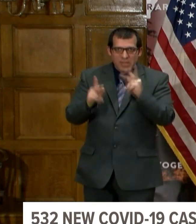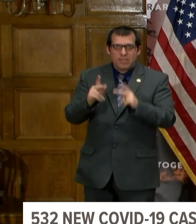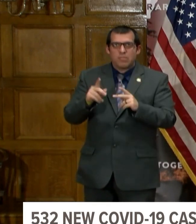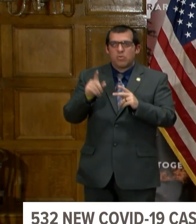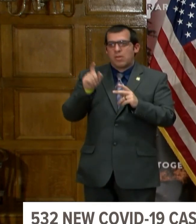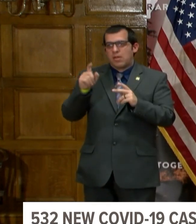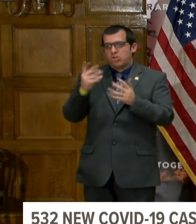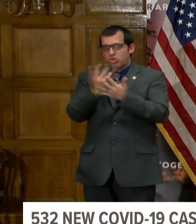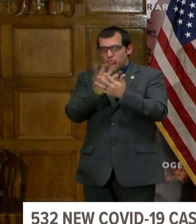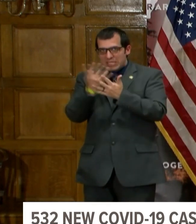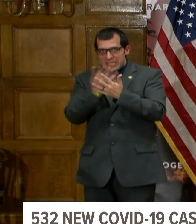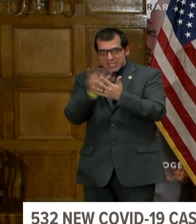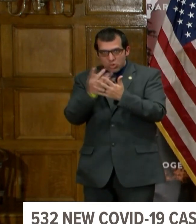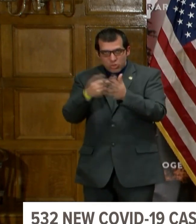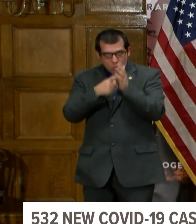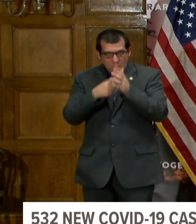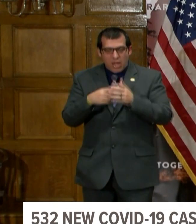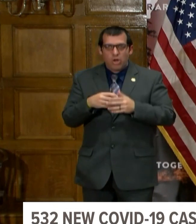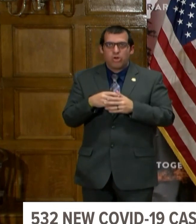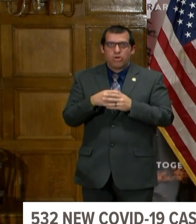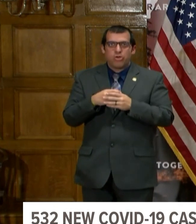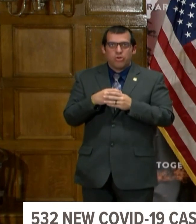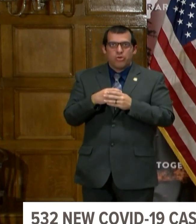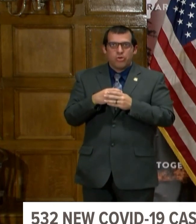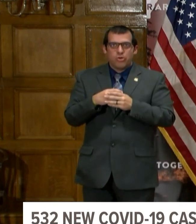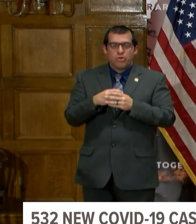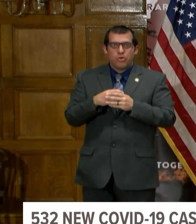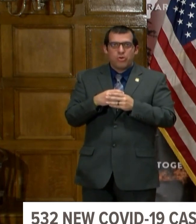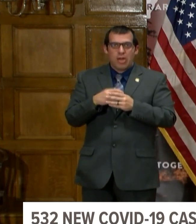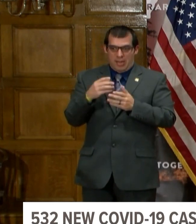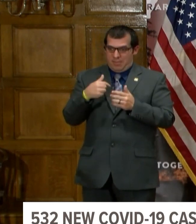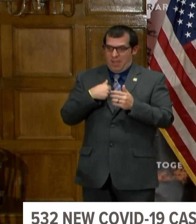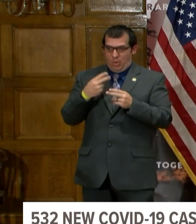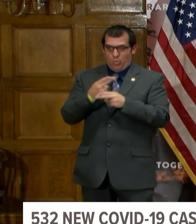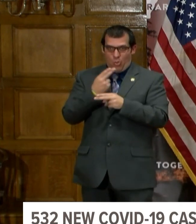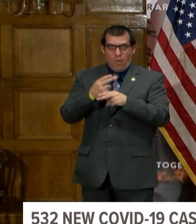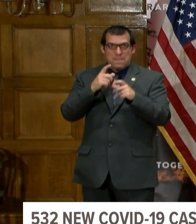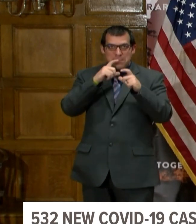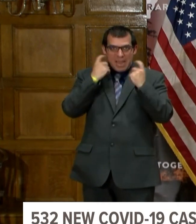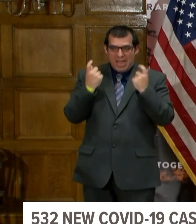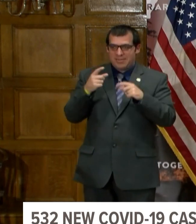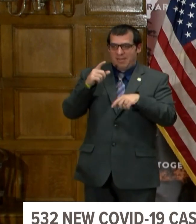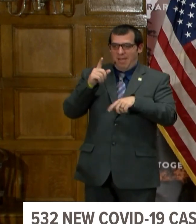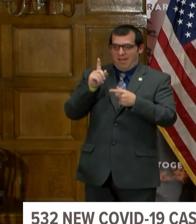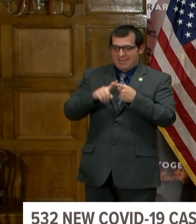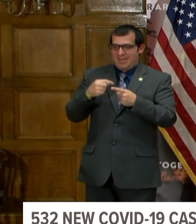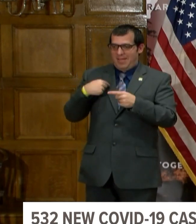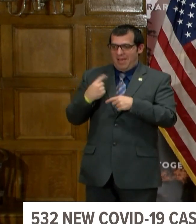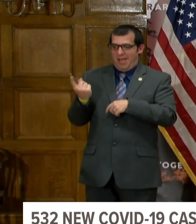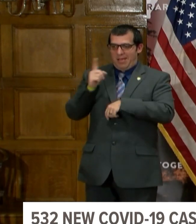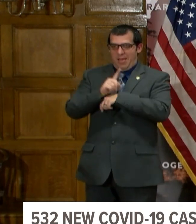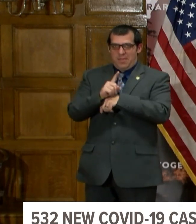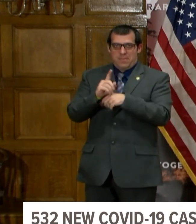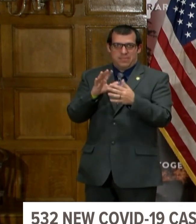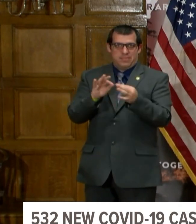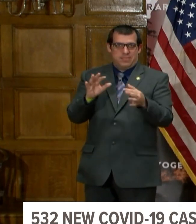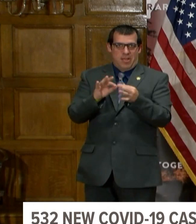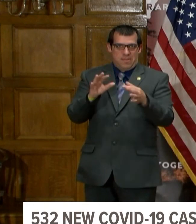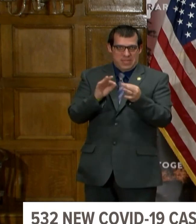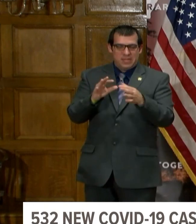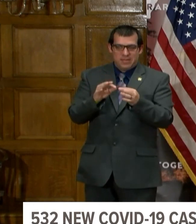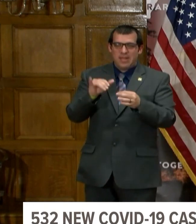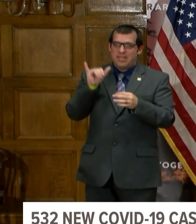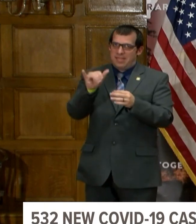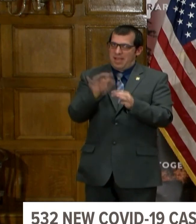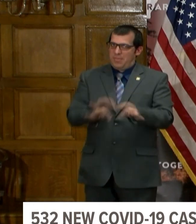screening, and we had a mask. I had a mask on until I spoke. So those are important